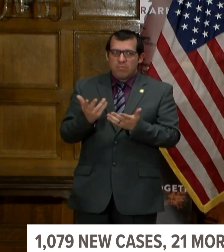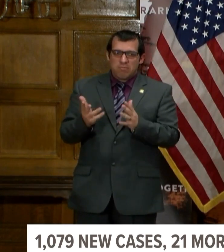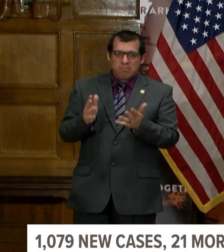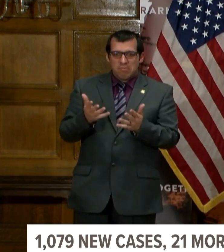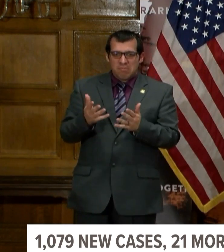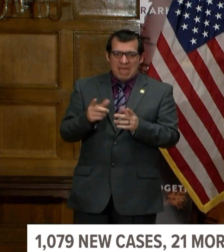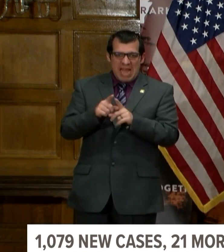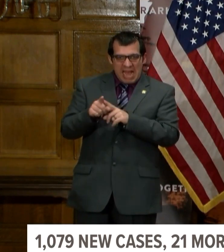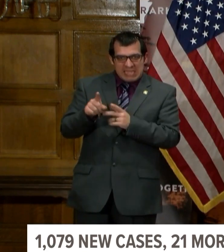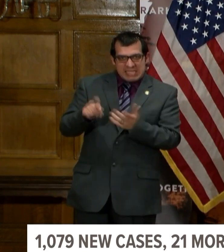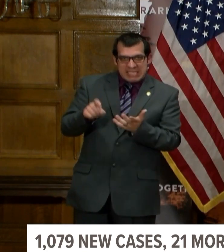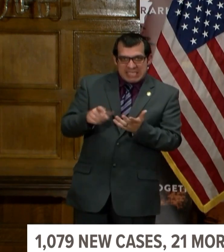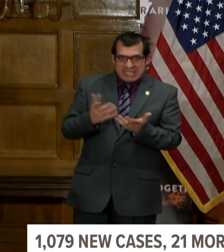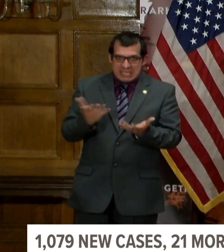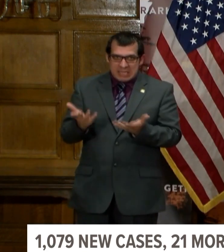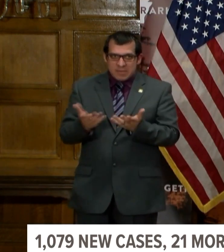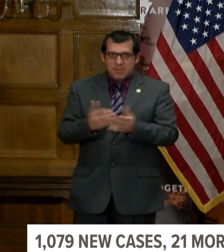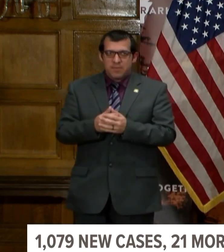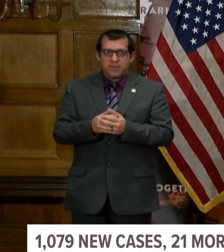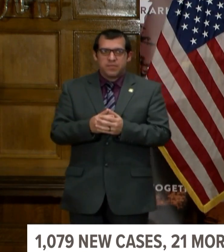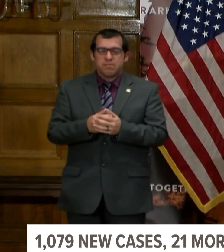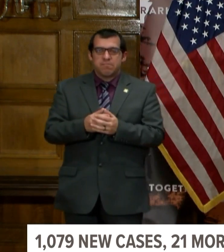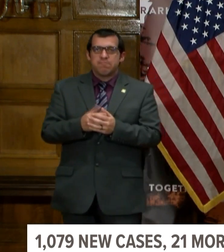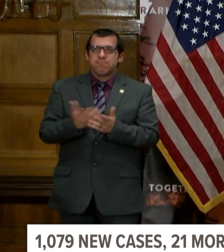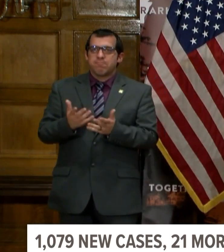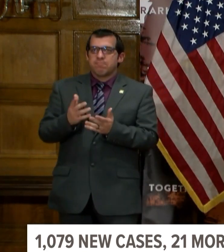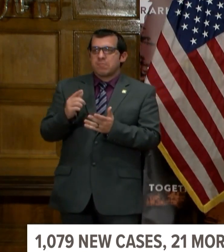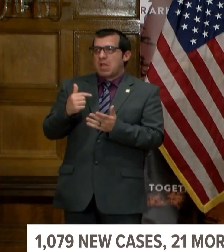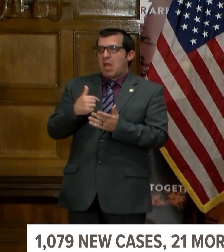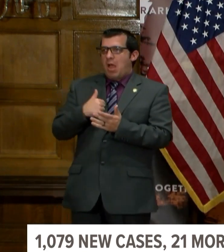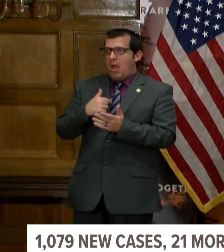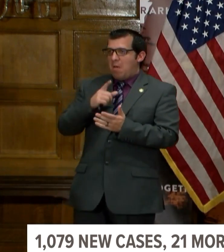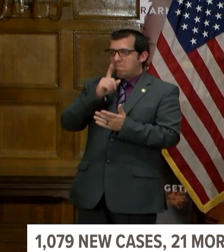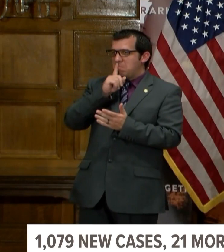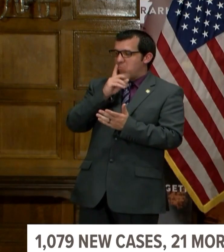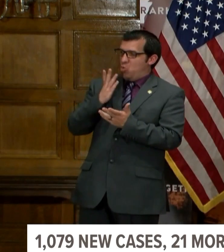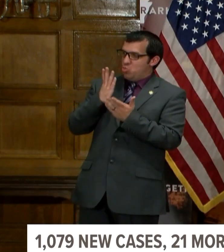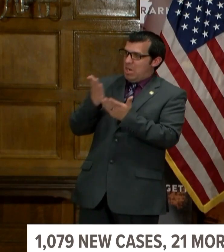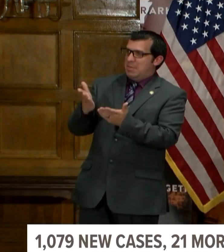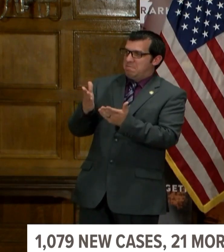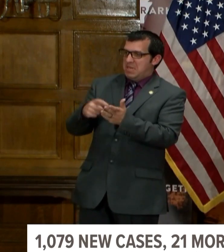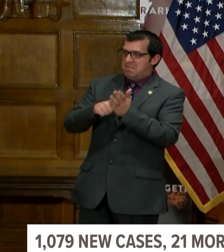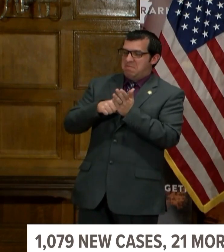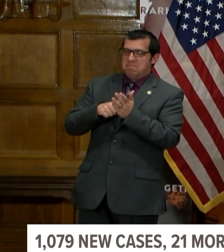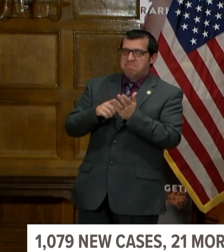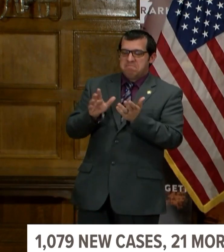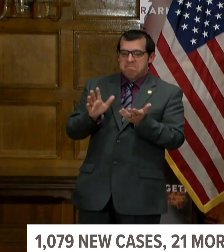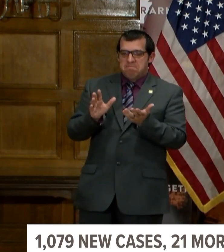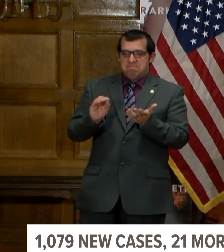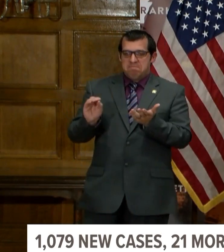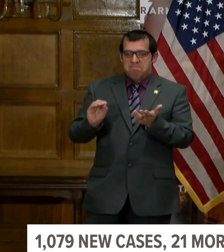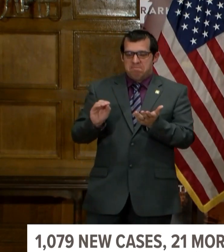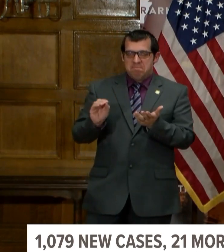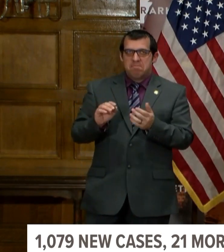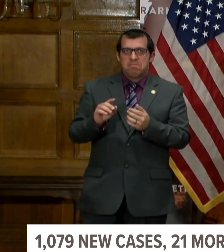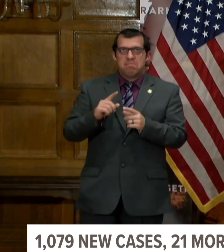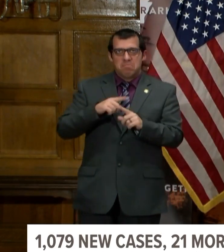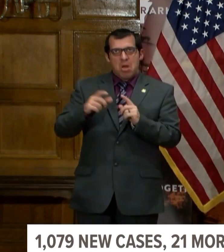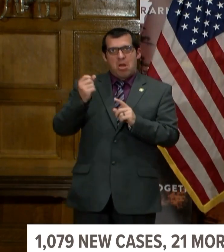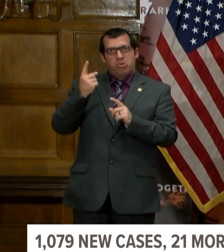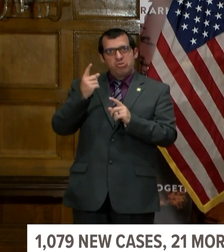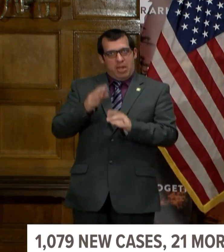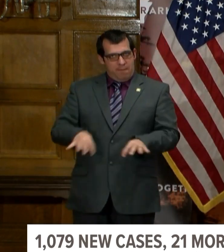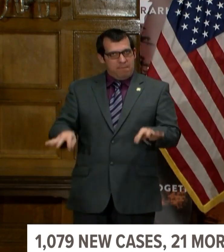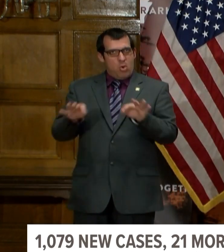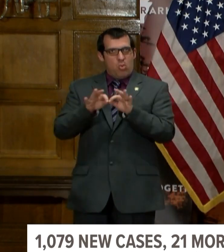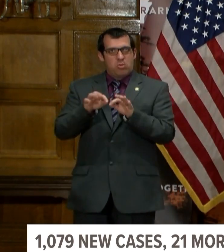an as-needed basis? No, I'm not recommending it, but we understand the